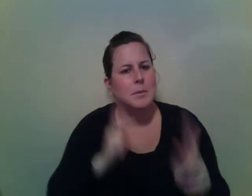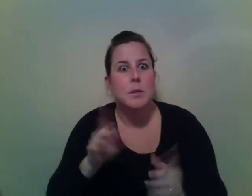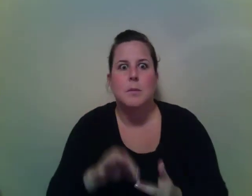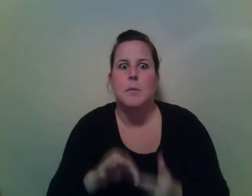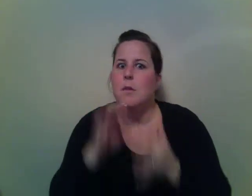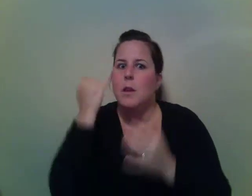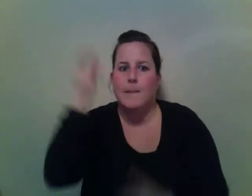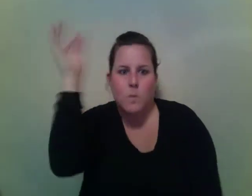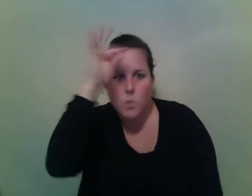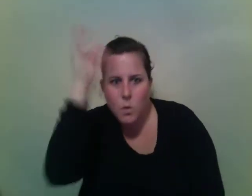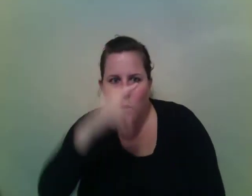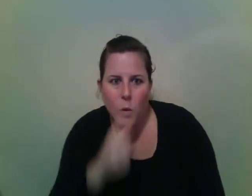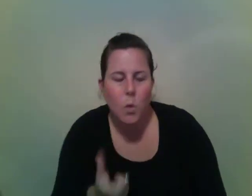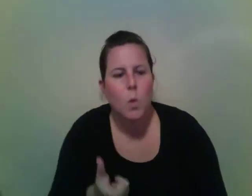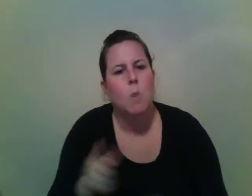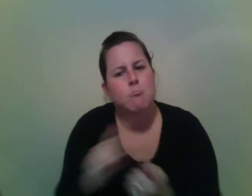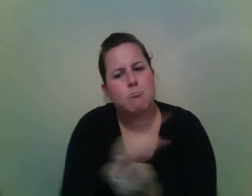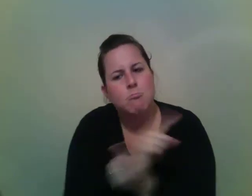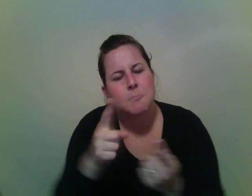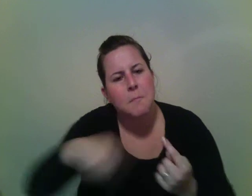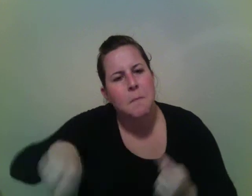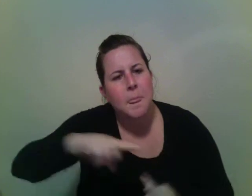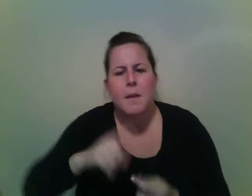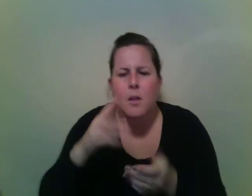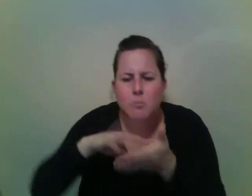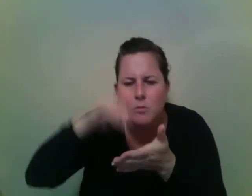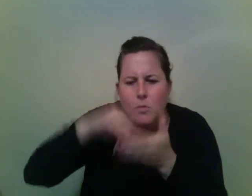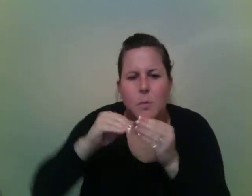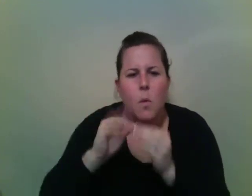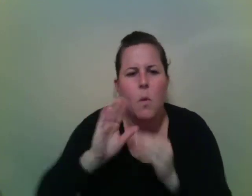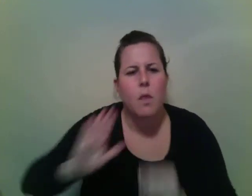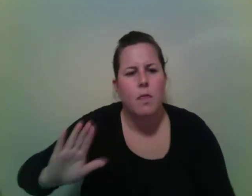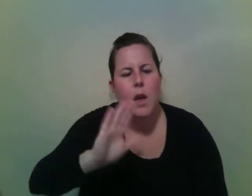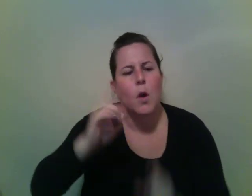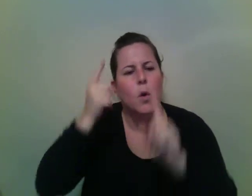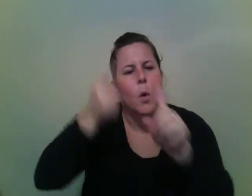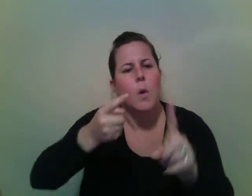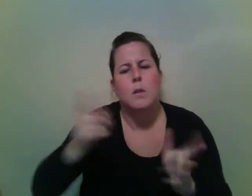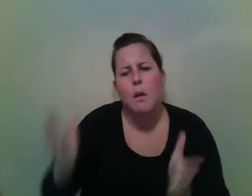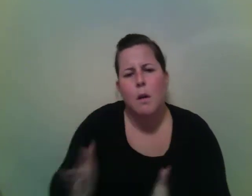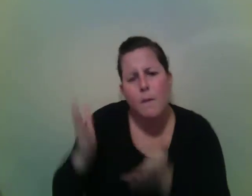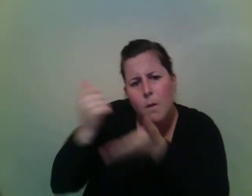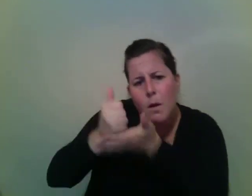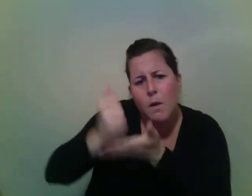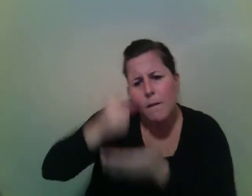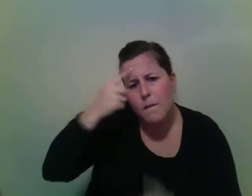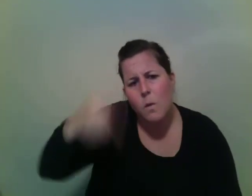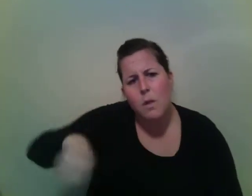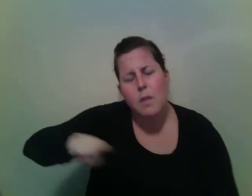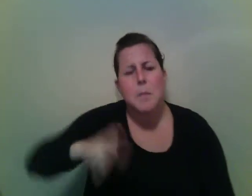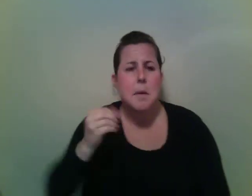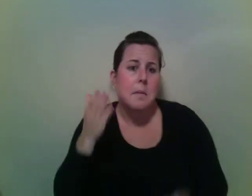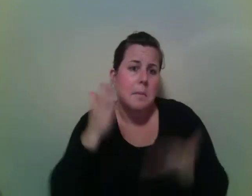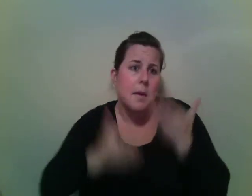Get to know who they are. Find out what their goals are. Offer help to them. And see, you know, maybe you find a